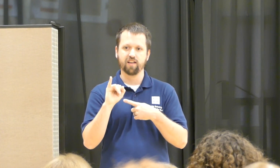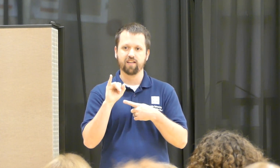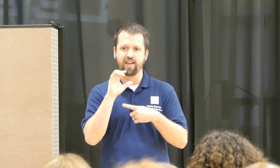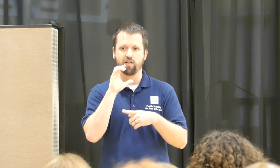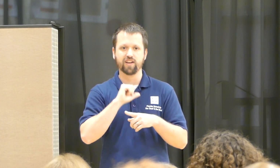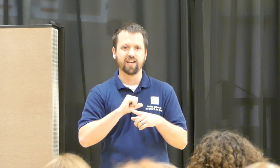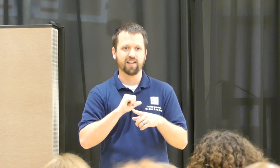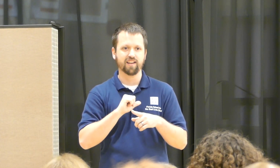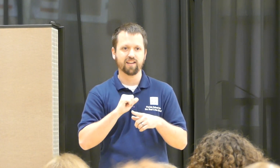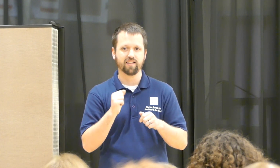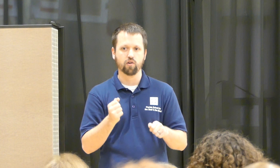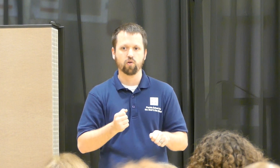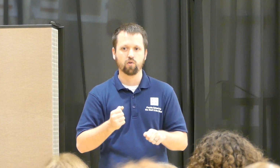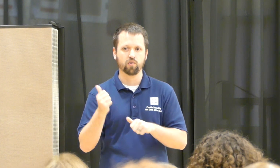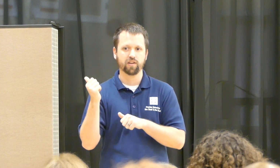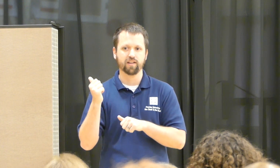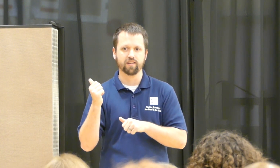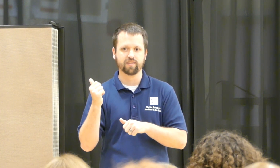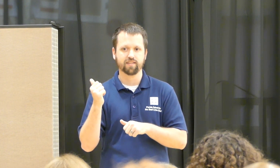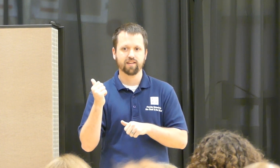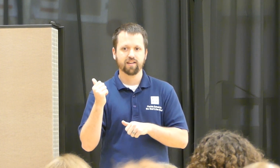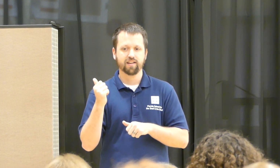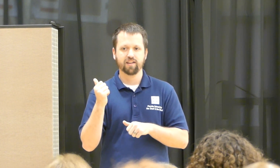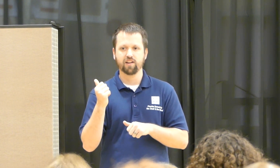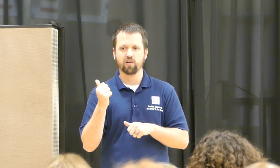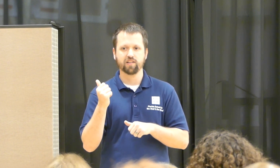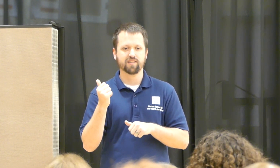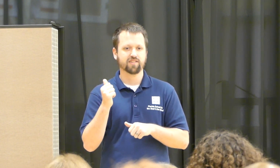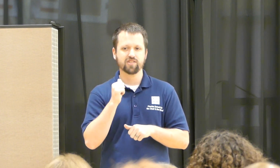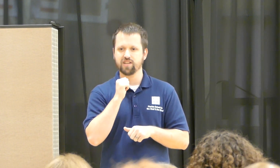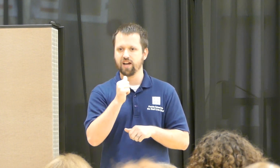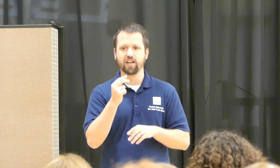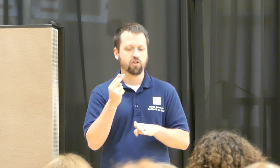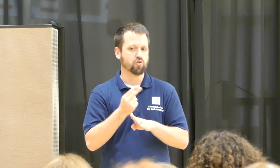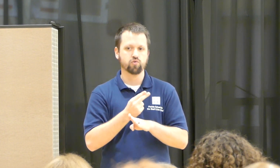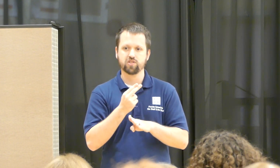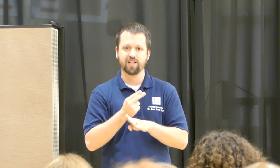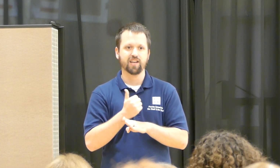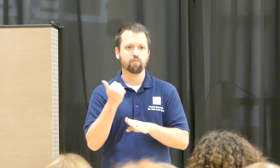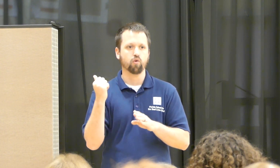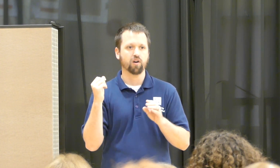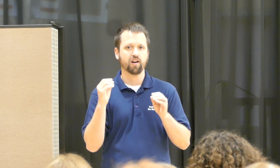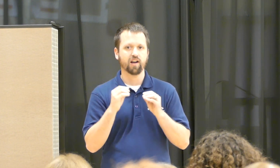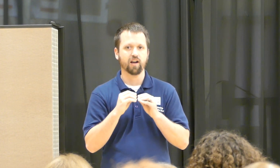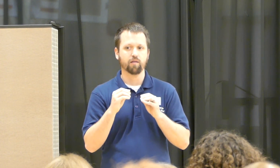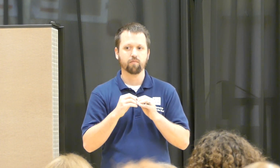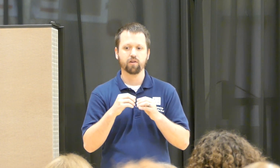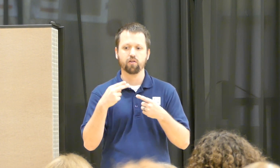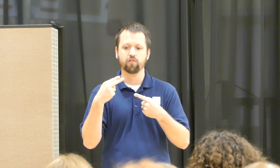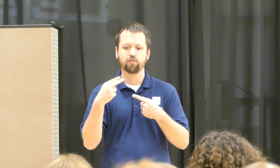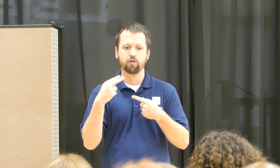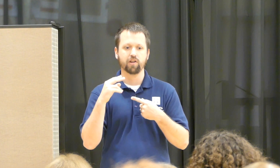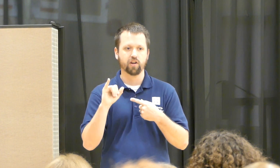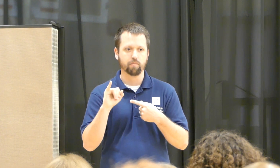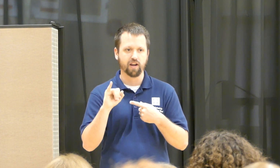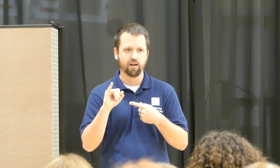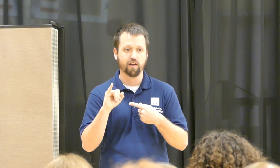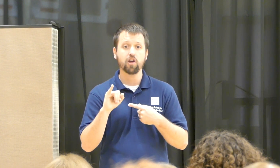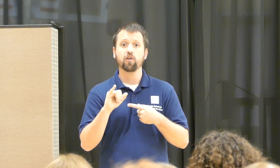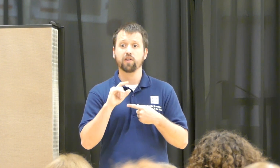is outdated, it's old, it's just not used anymore. We don't use the term hearing impaired. We